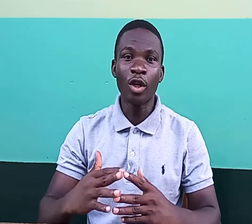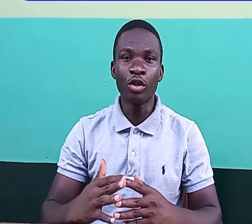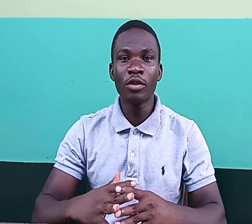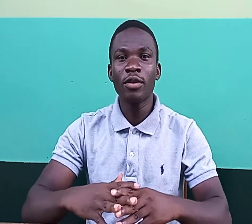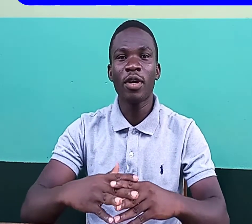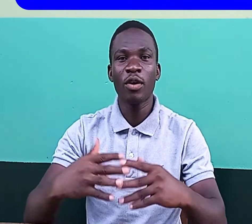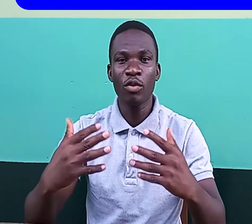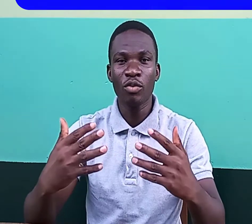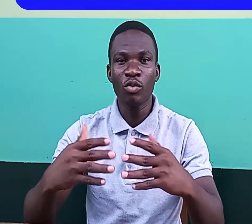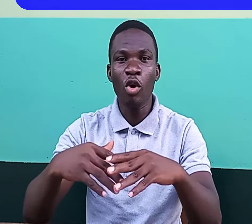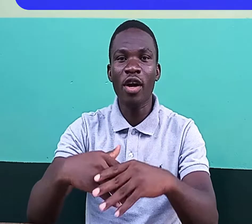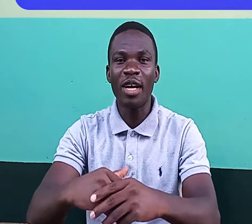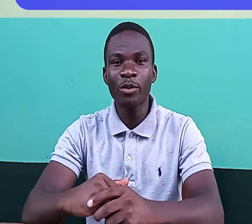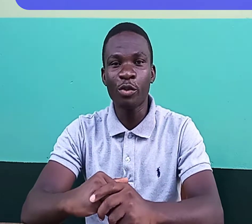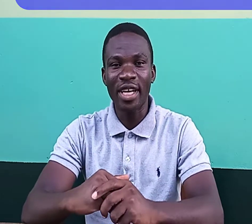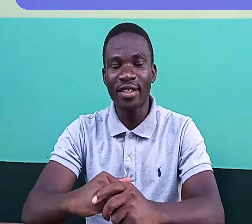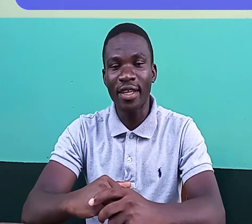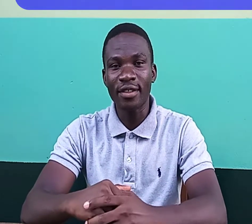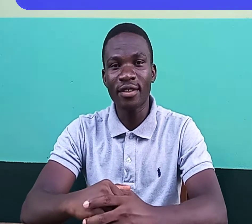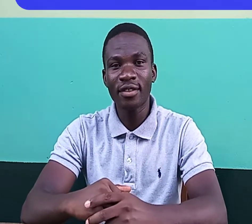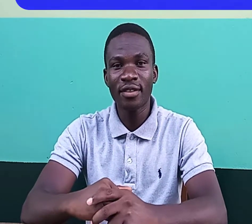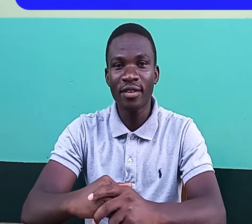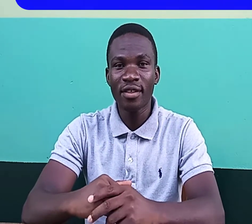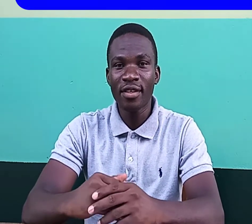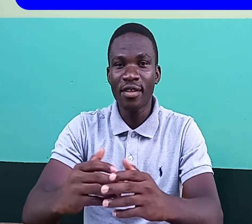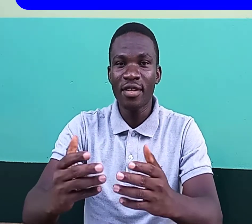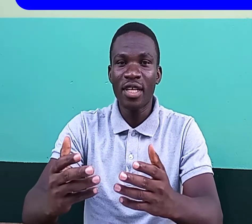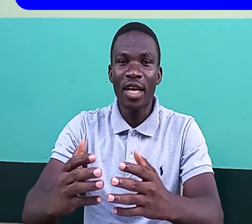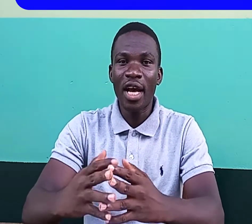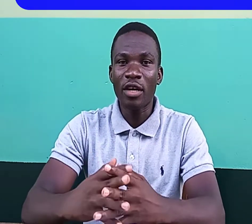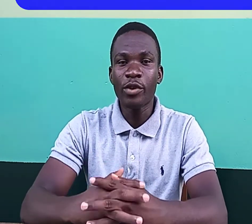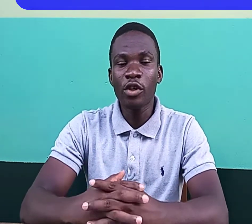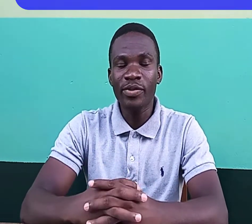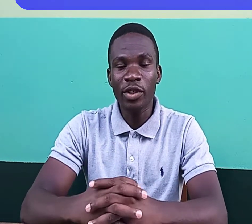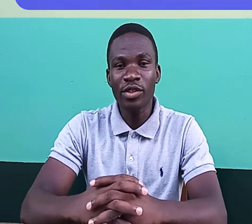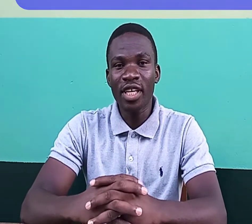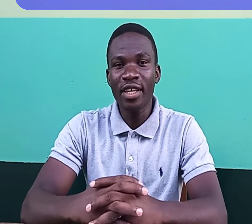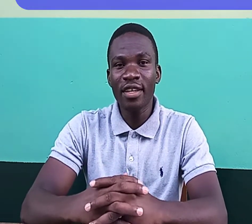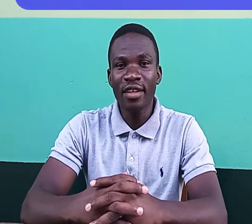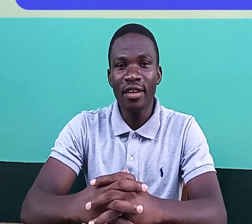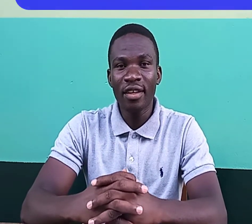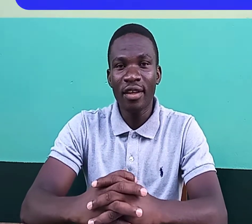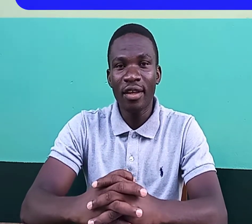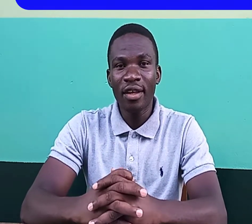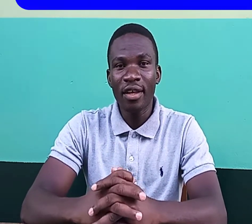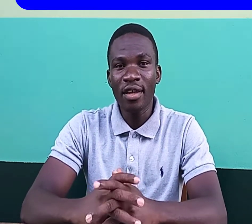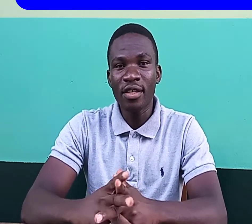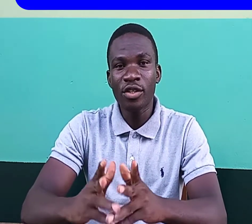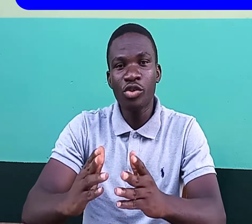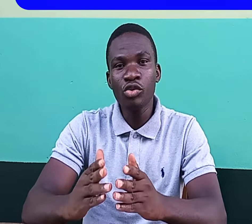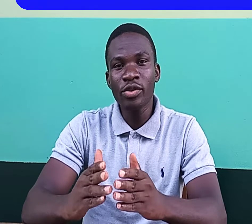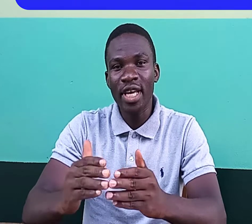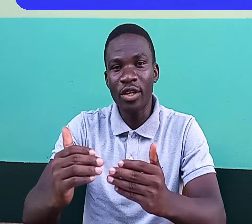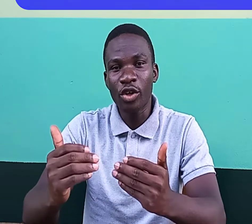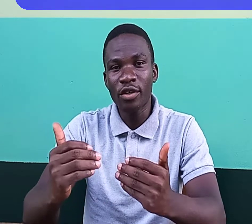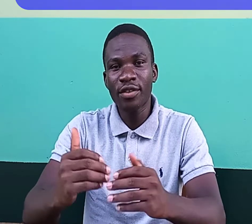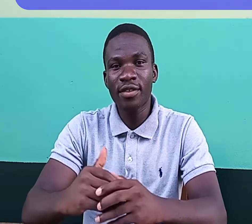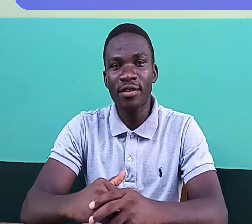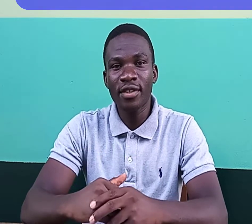Hello, welcome to my channel. Our focus for today is do's and don'ts